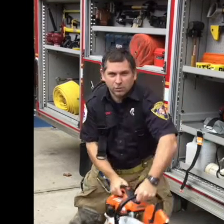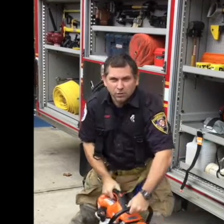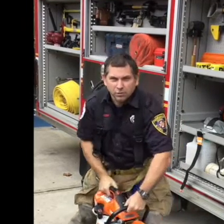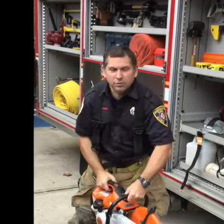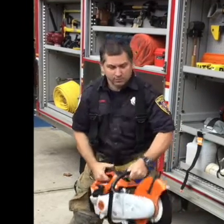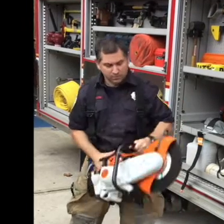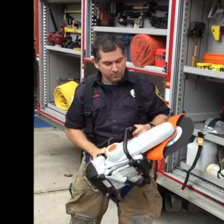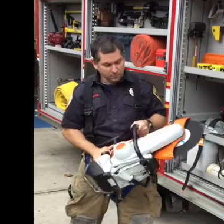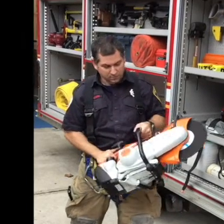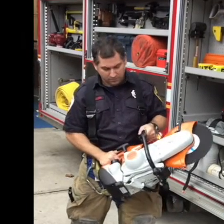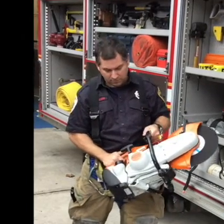something.